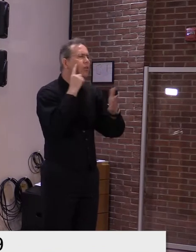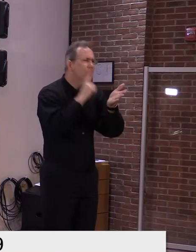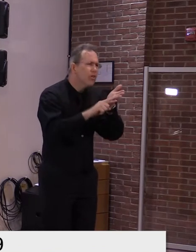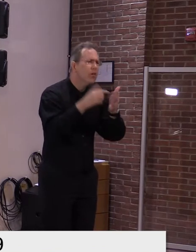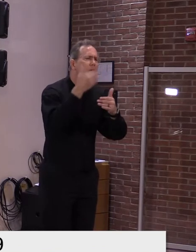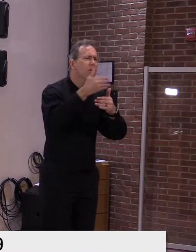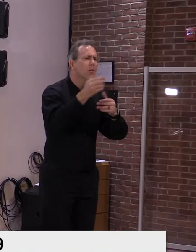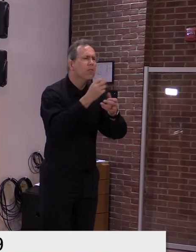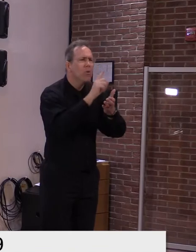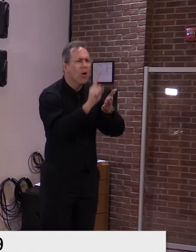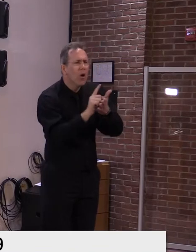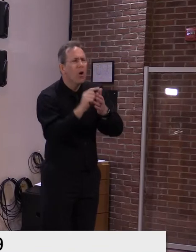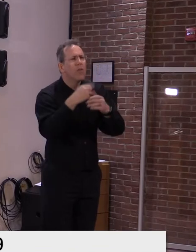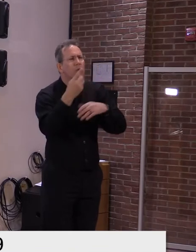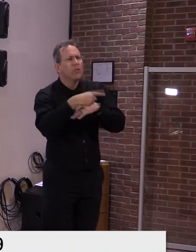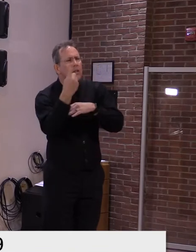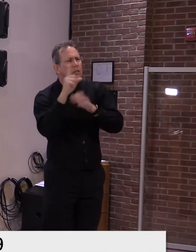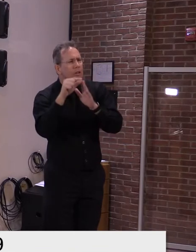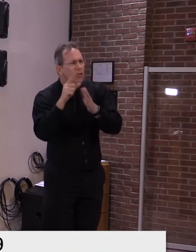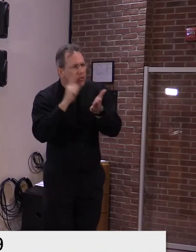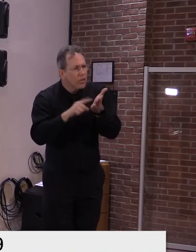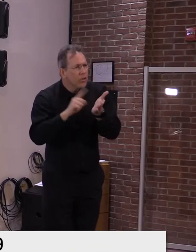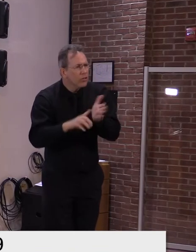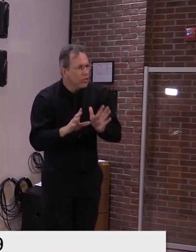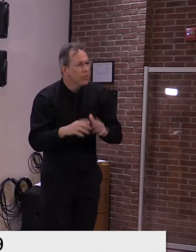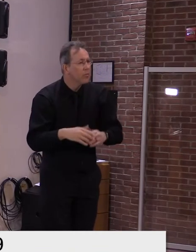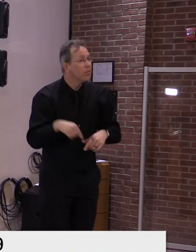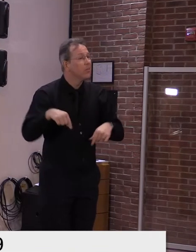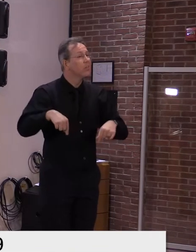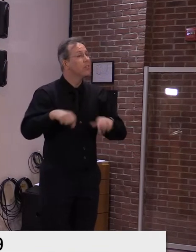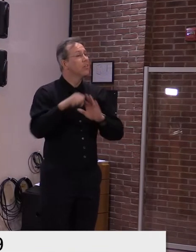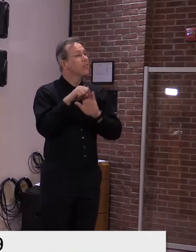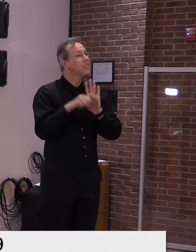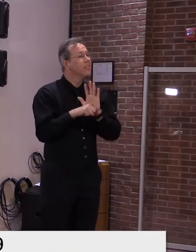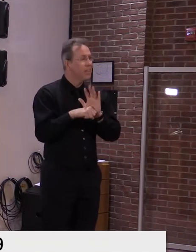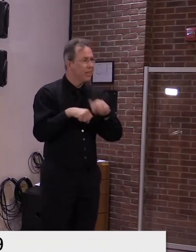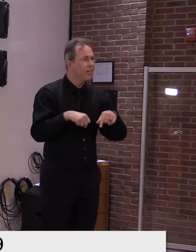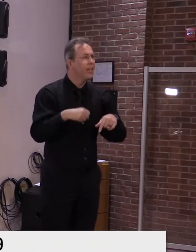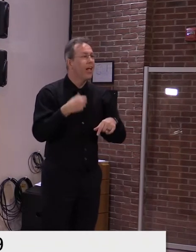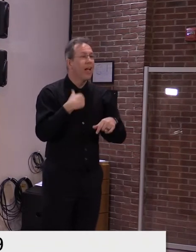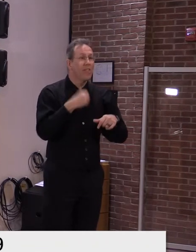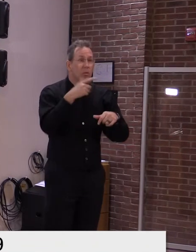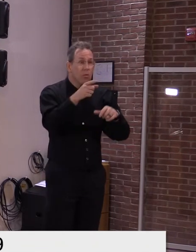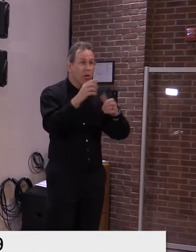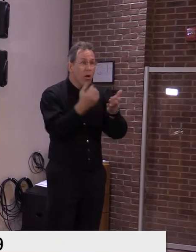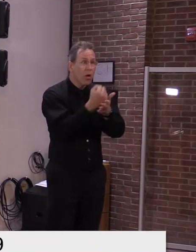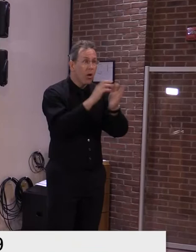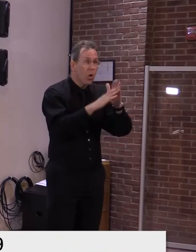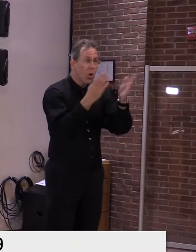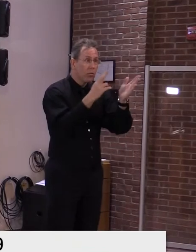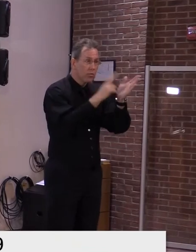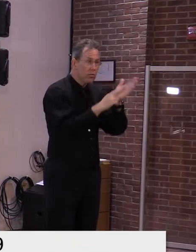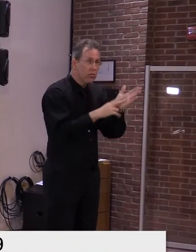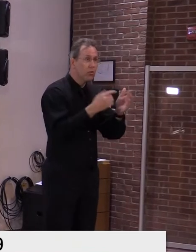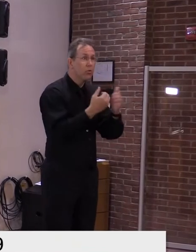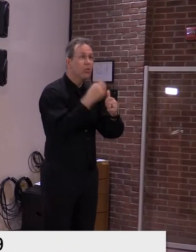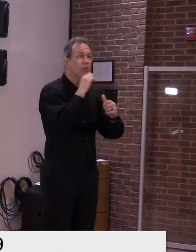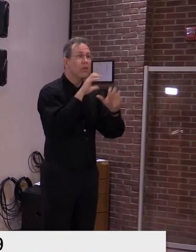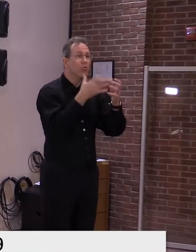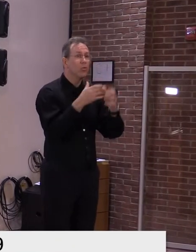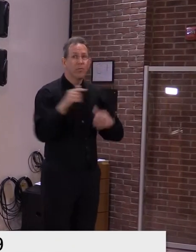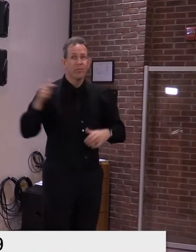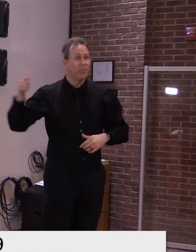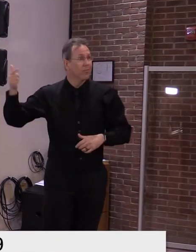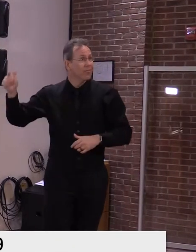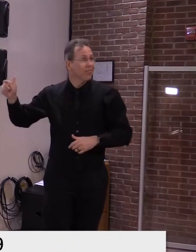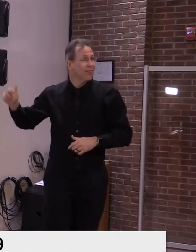we open slots up. Every age band that we open up enough slots for those age bands. So you